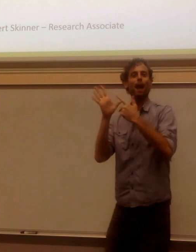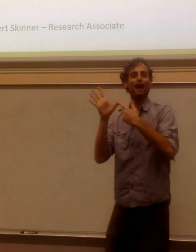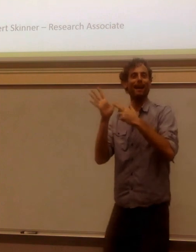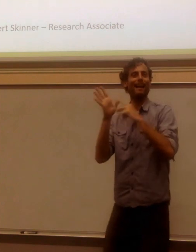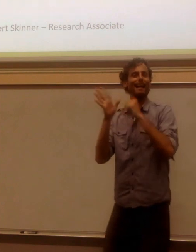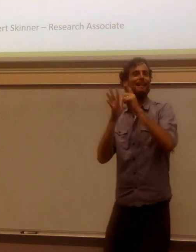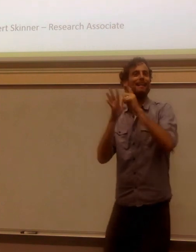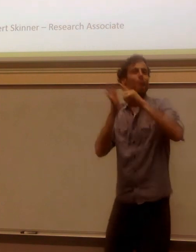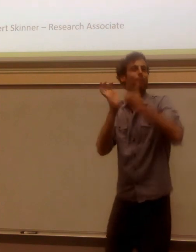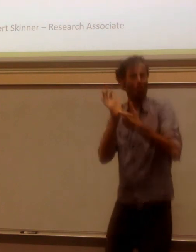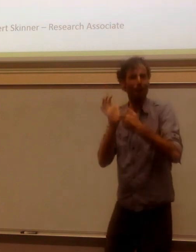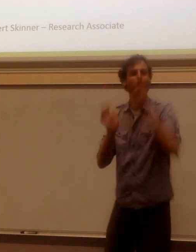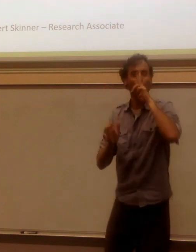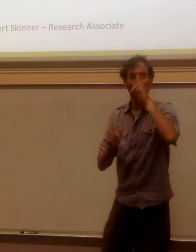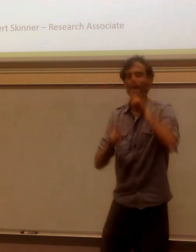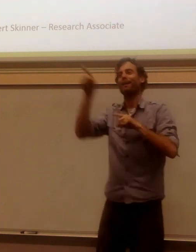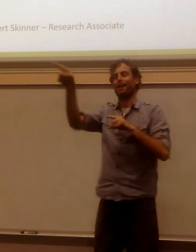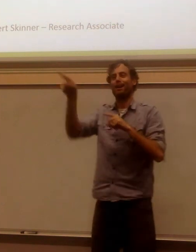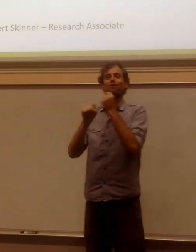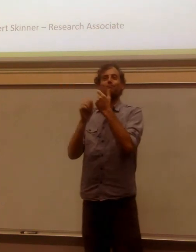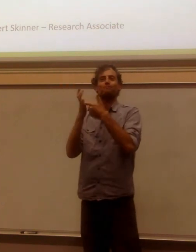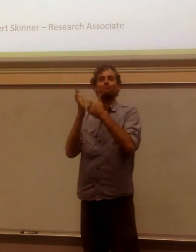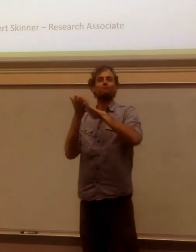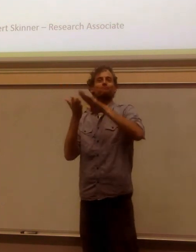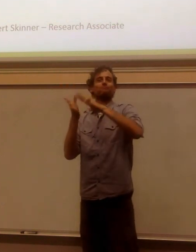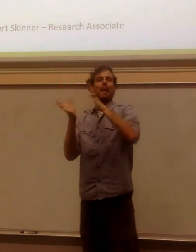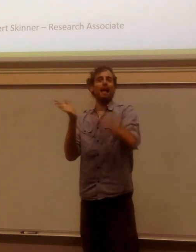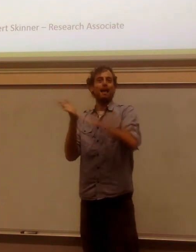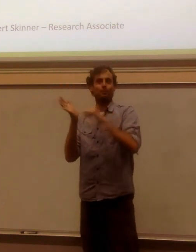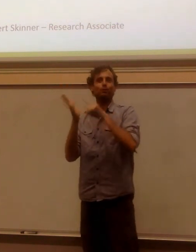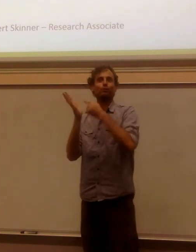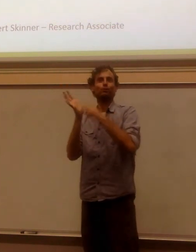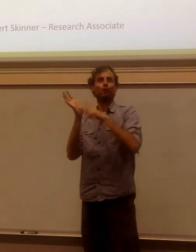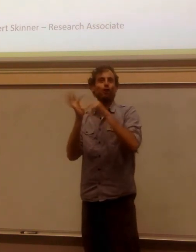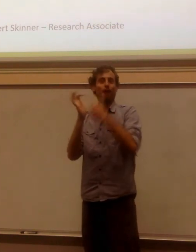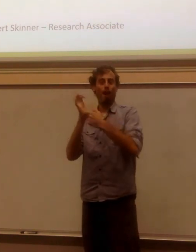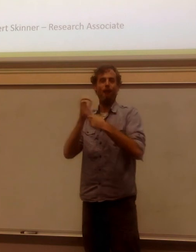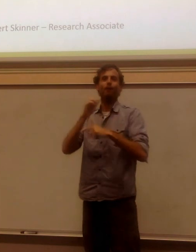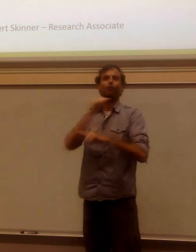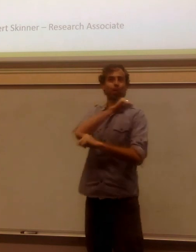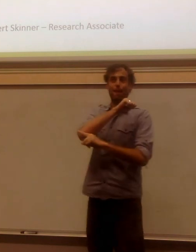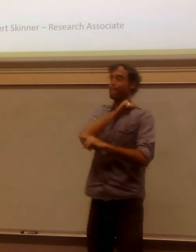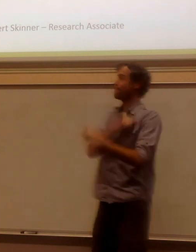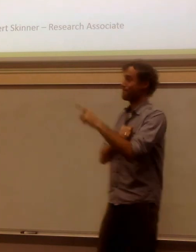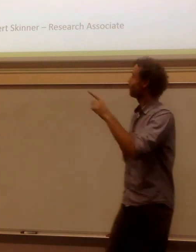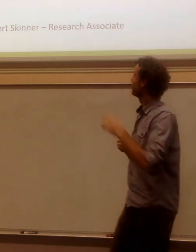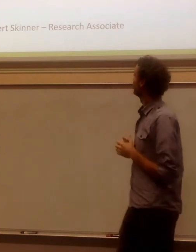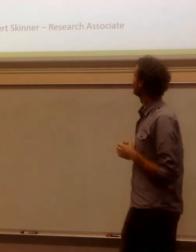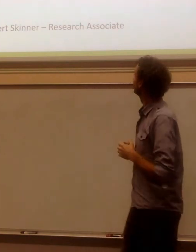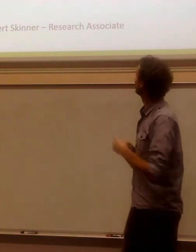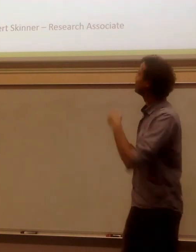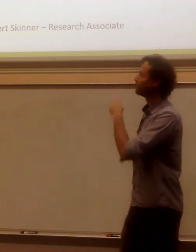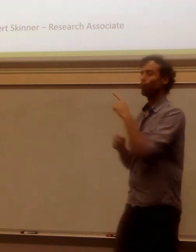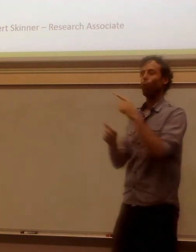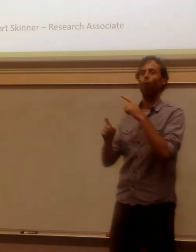sorry, I should fingerspell their names, Jemina Napier, and Graham Turner, who's a co-investigator.